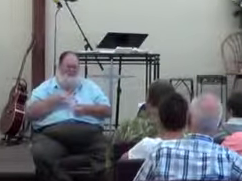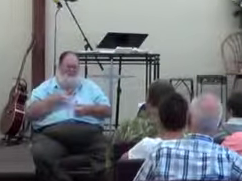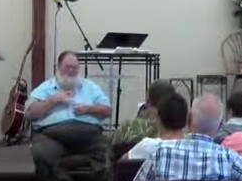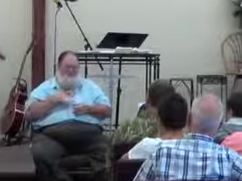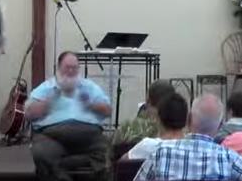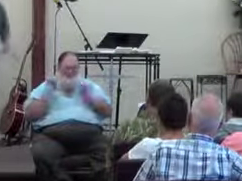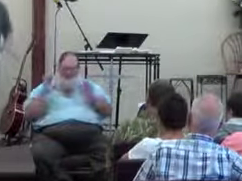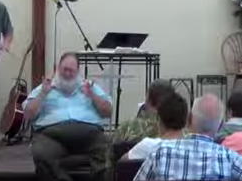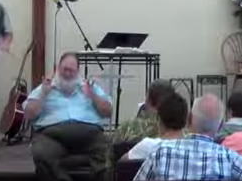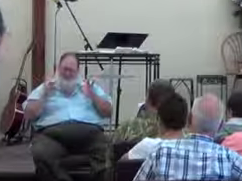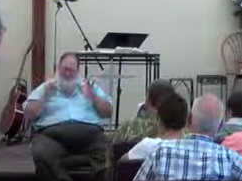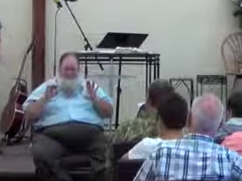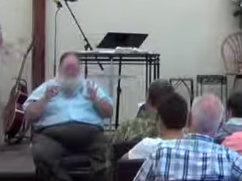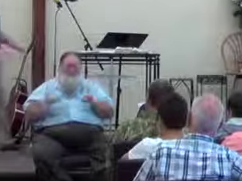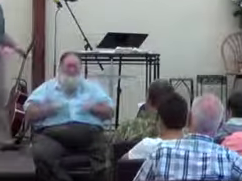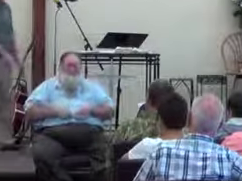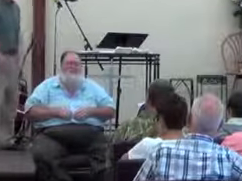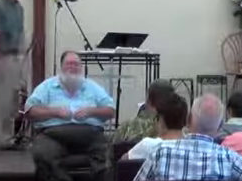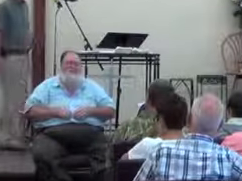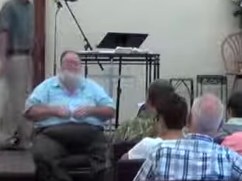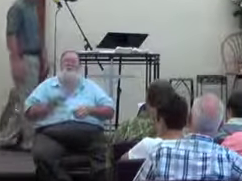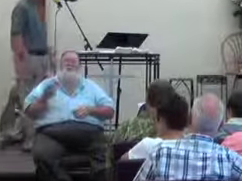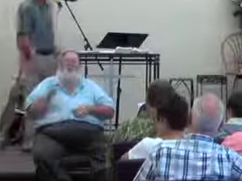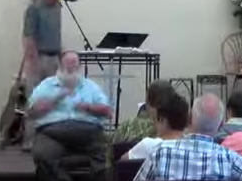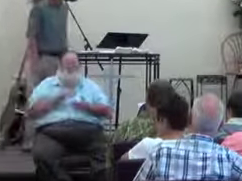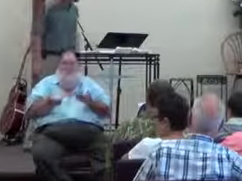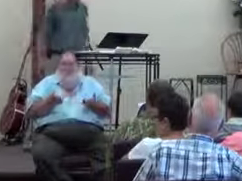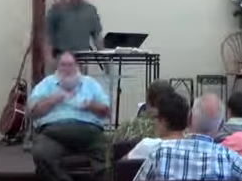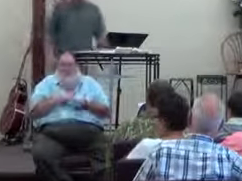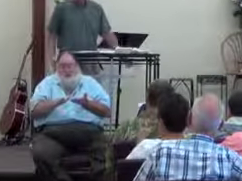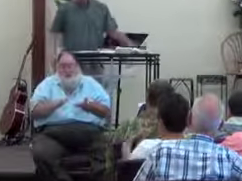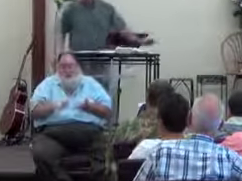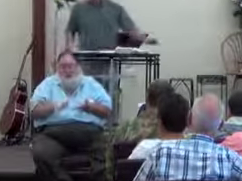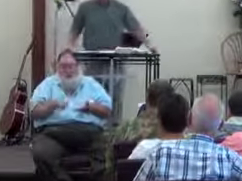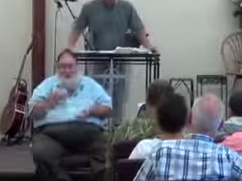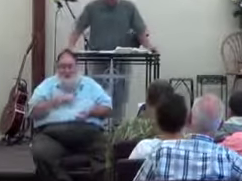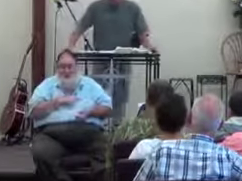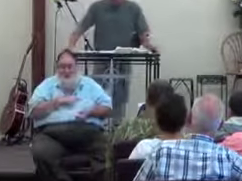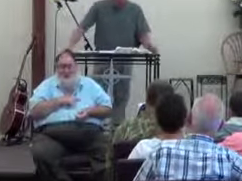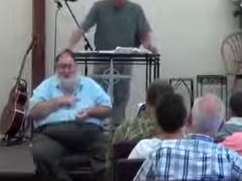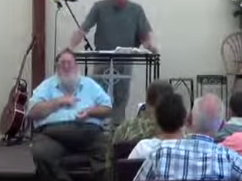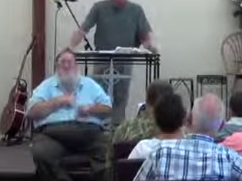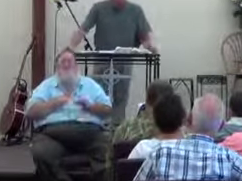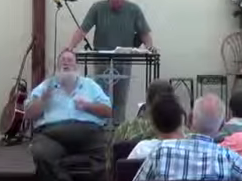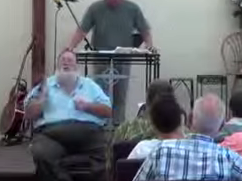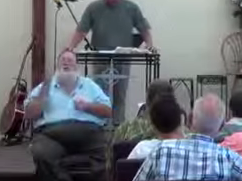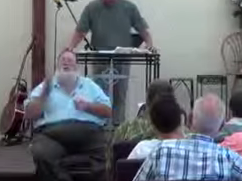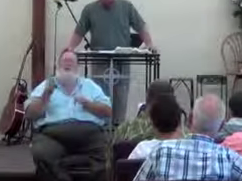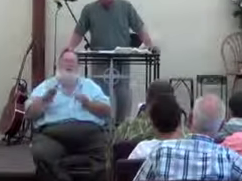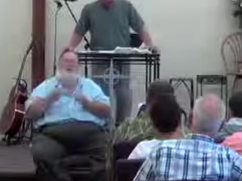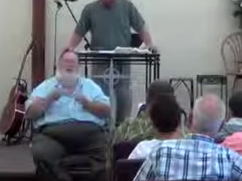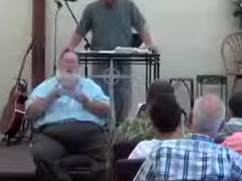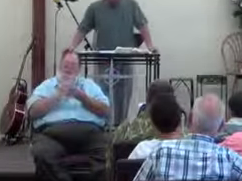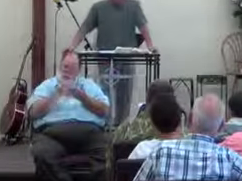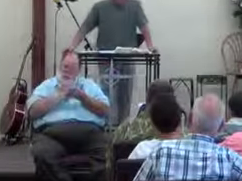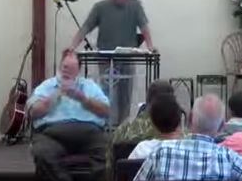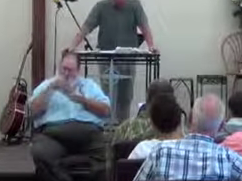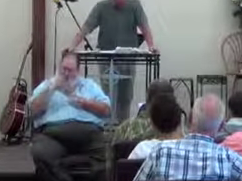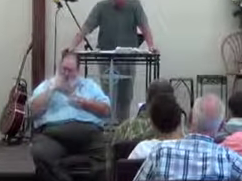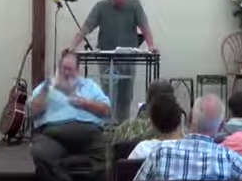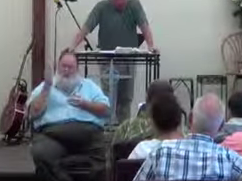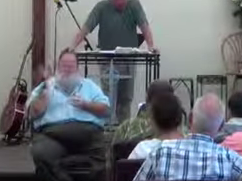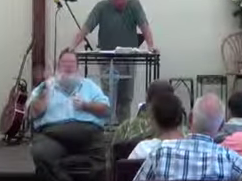tyrant God. He is the faithful God. He is the loving God. He is the holy God. He's worthy to be praised. So I want us to